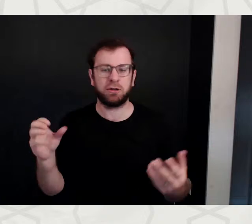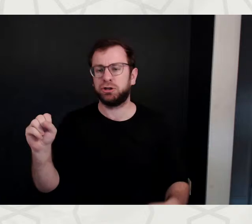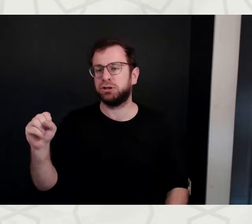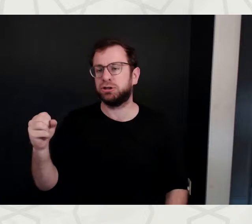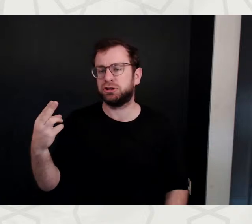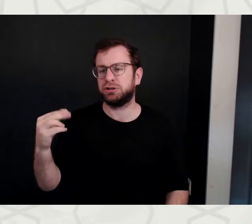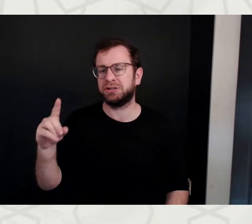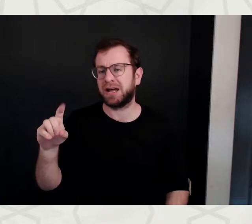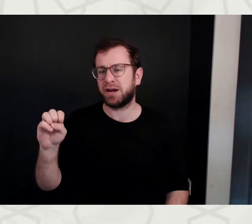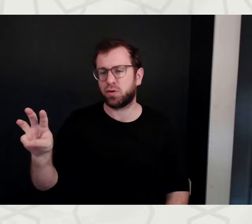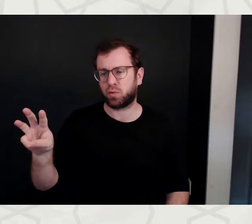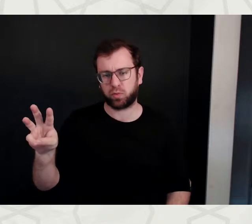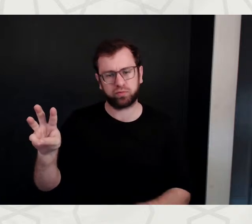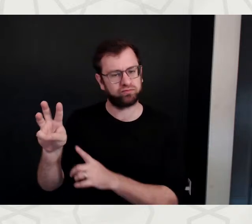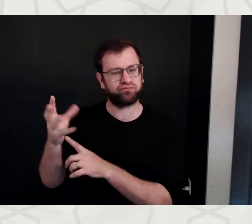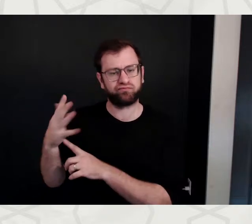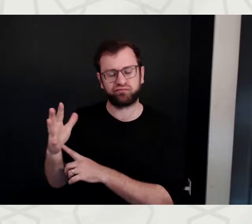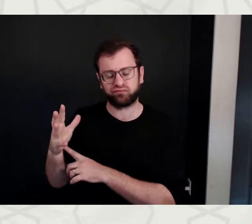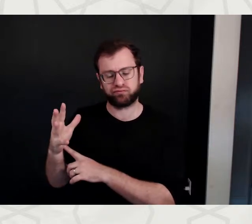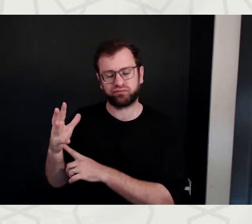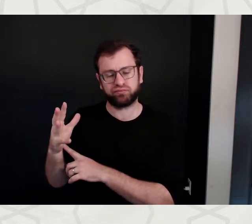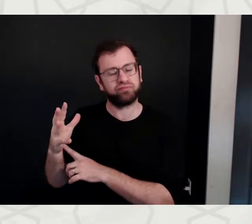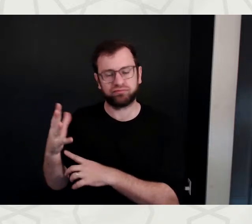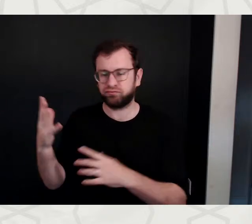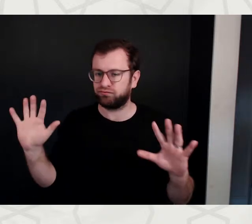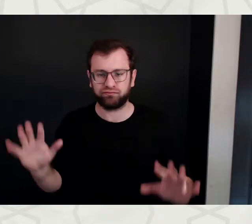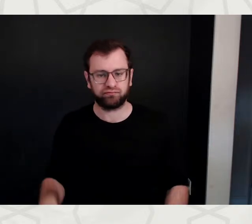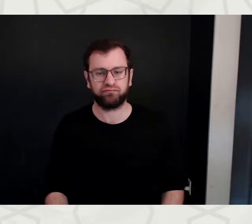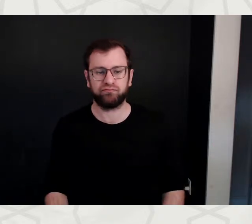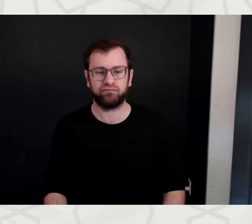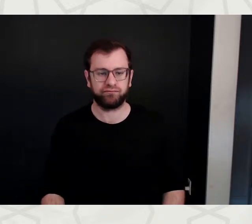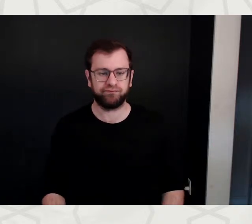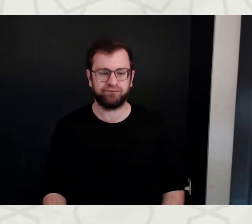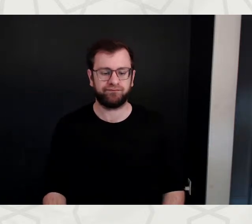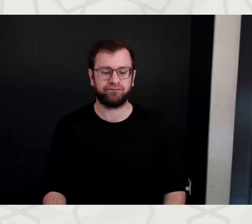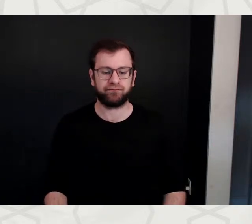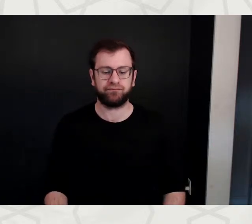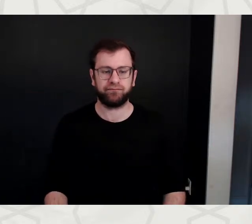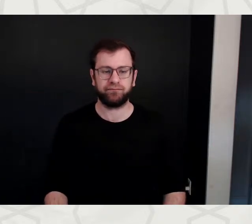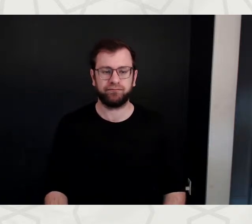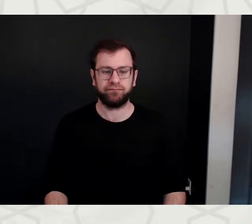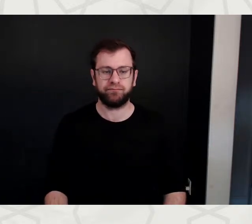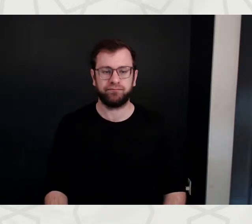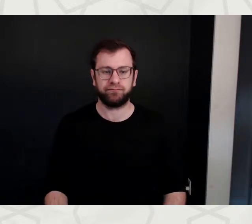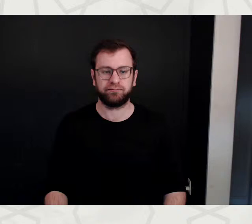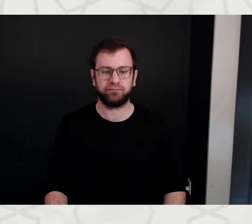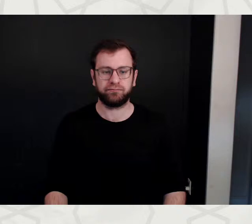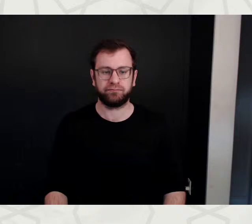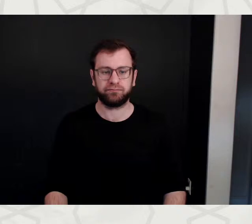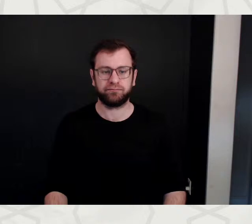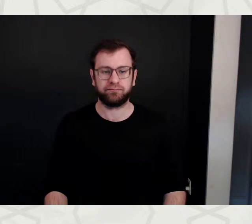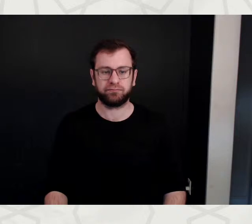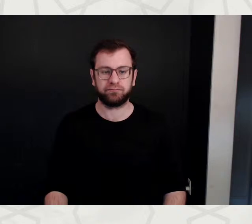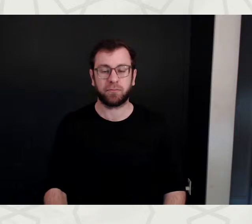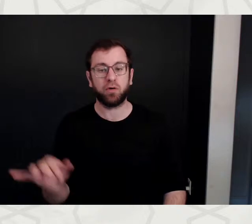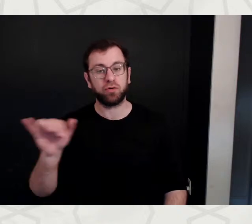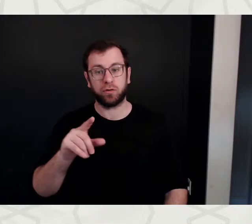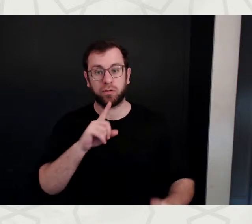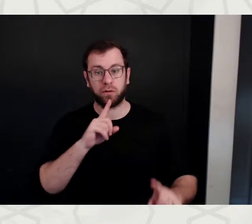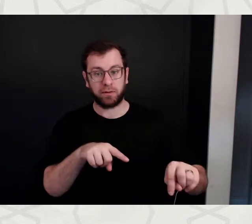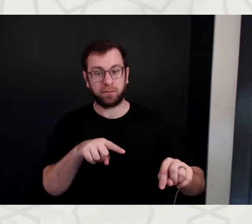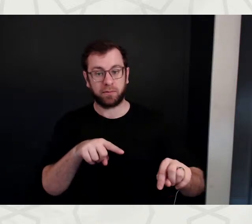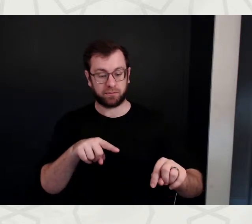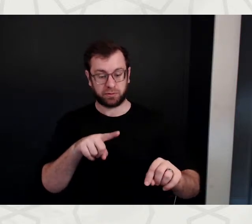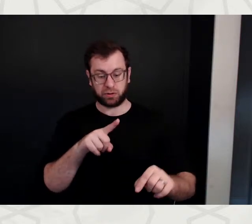truth, it's only a shadow. Ali radiallahu anhu is reported to have said also, verily